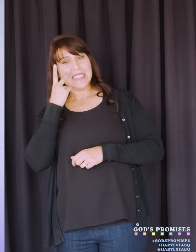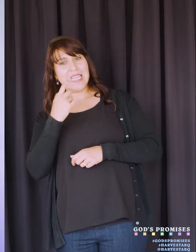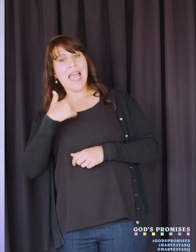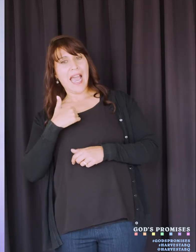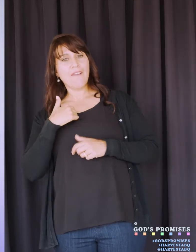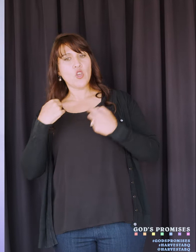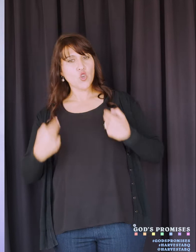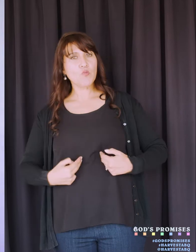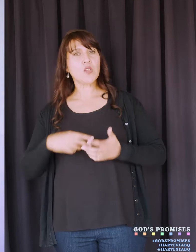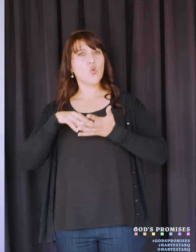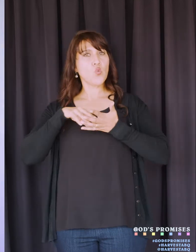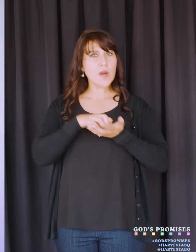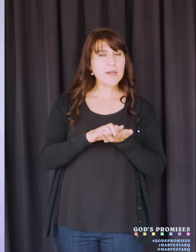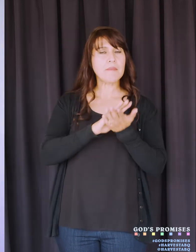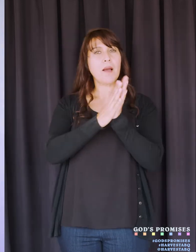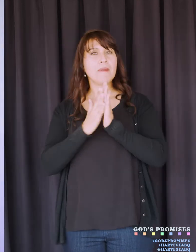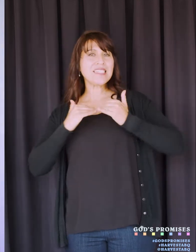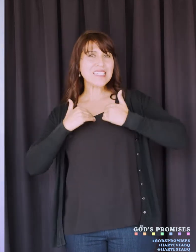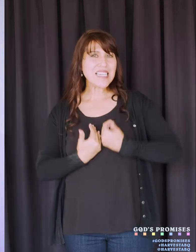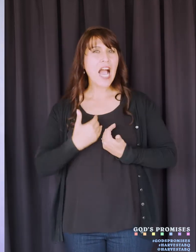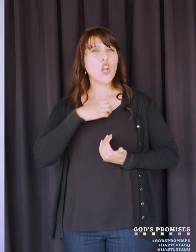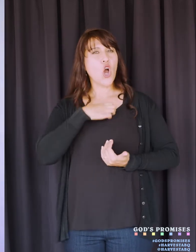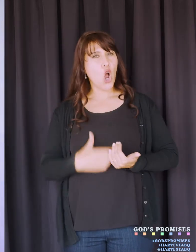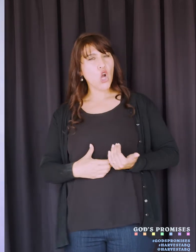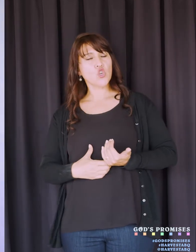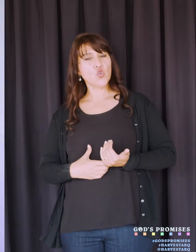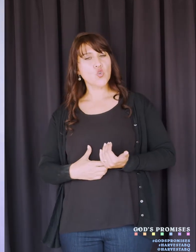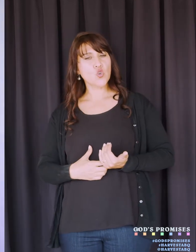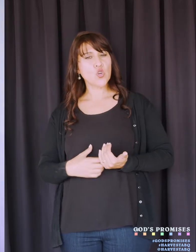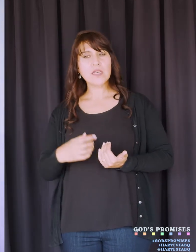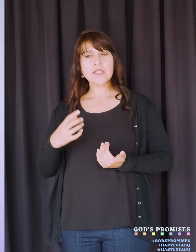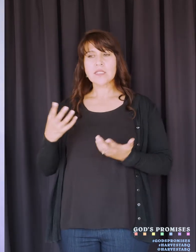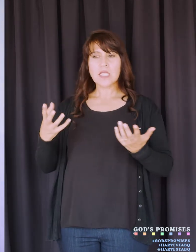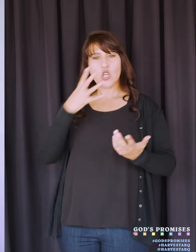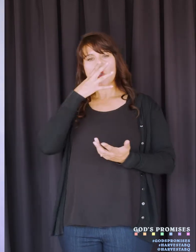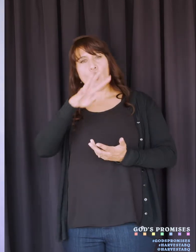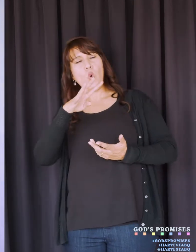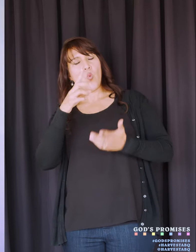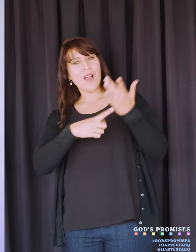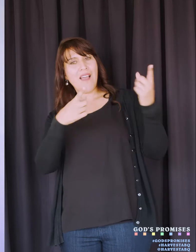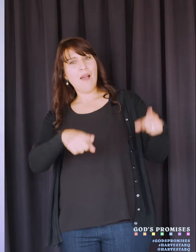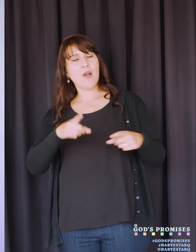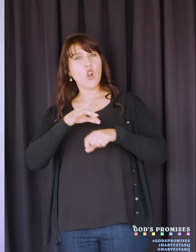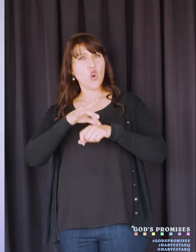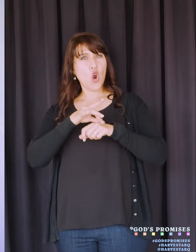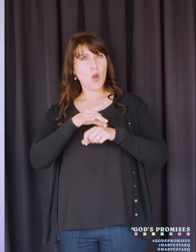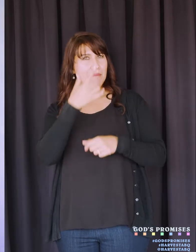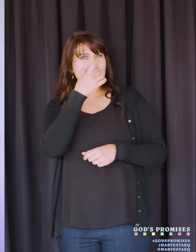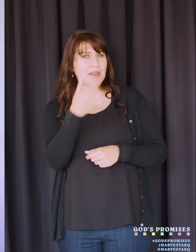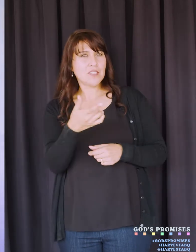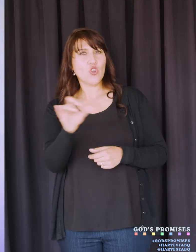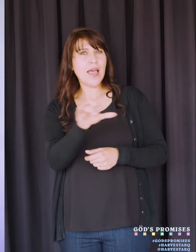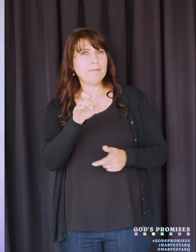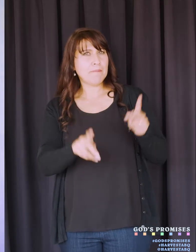believed to get tired or hungry and ignore the events that were happening on earth because of their weariness. You